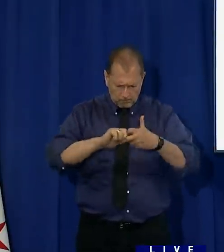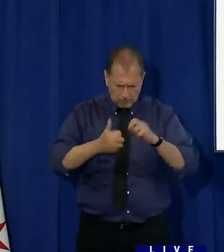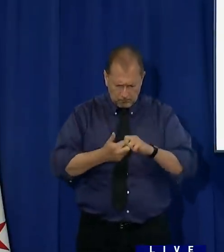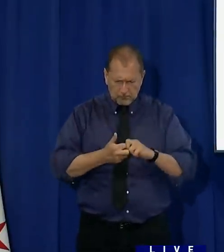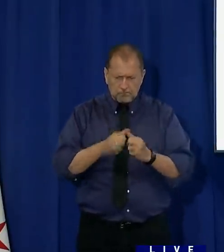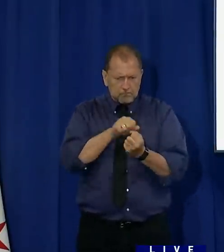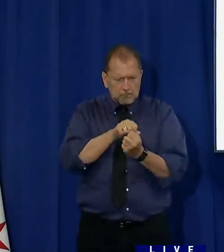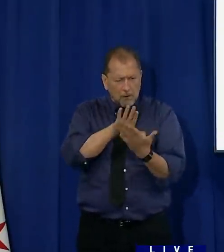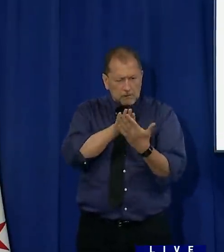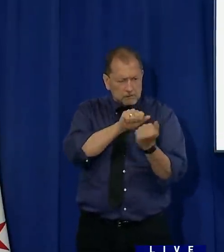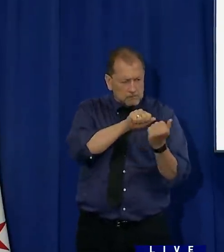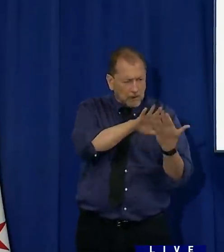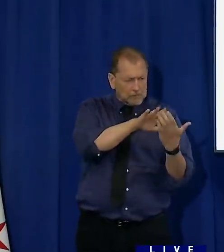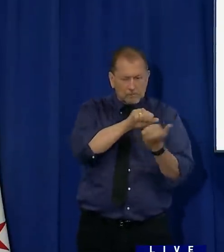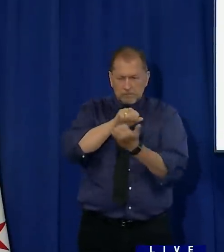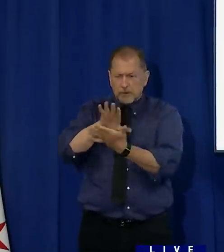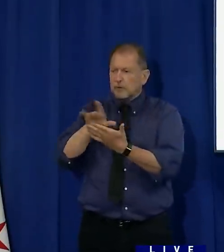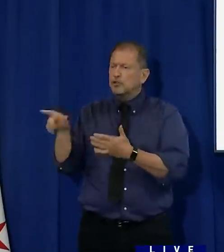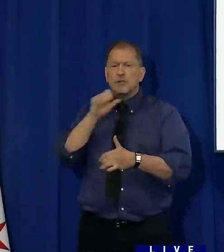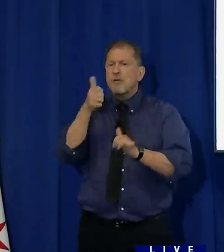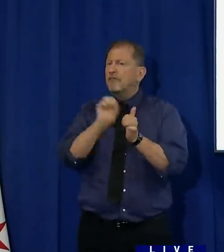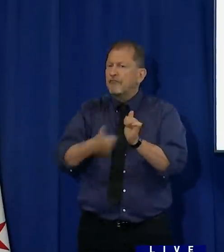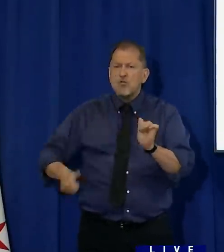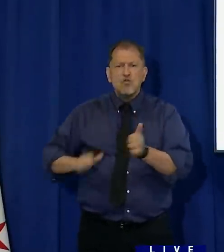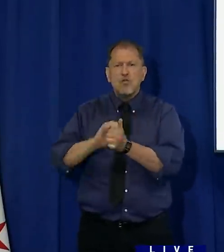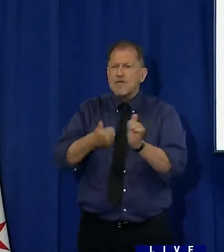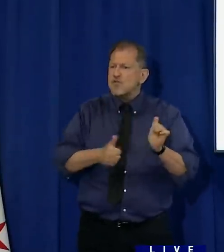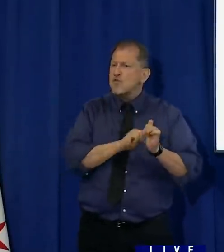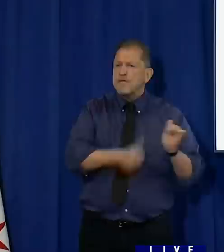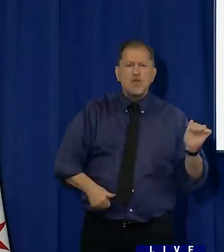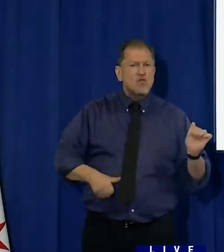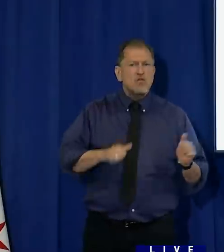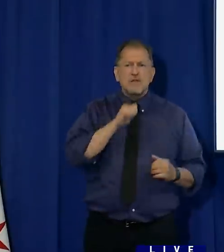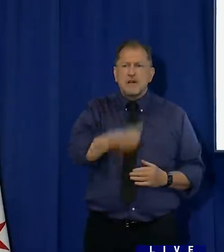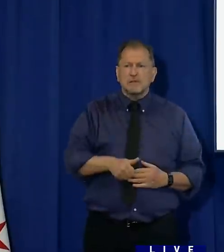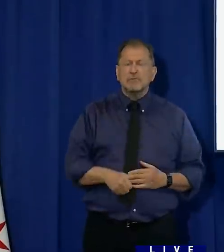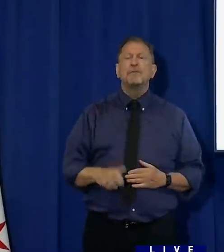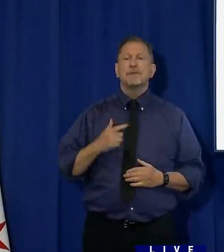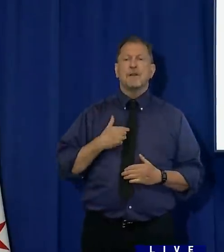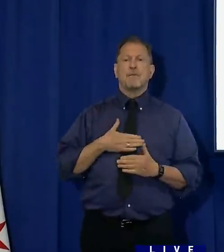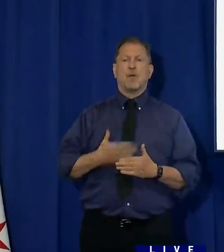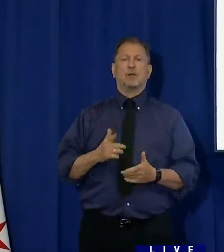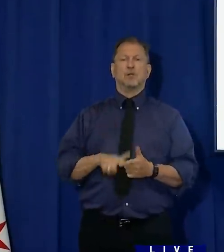again, I'm so proud of her leadership, her voice, her understanding.